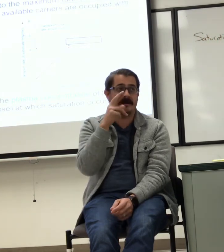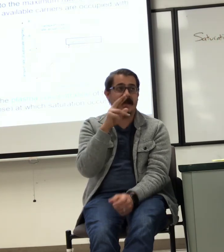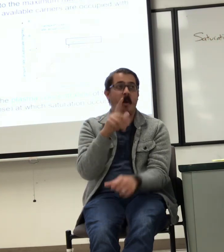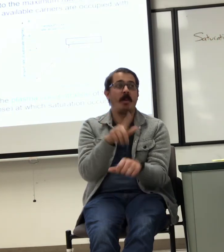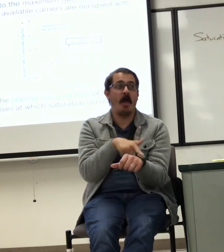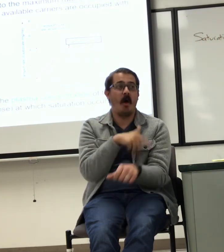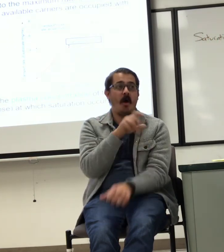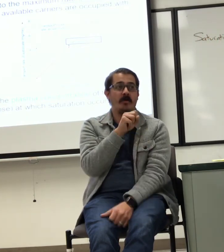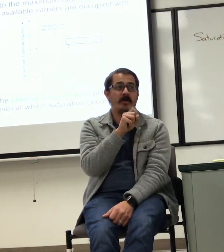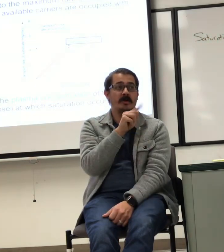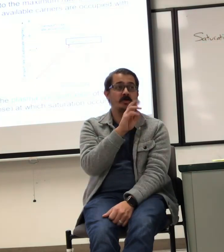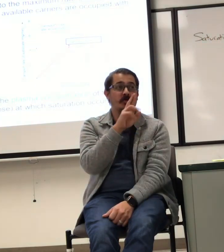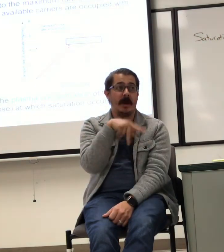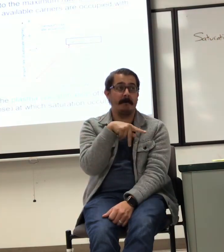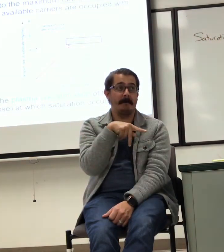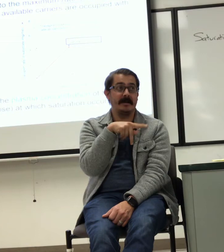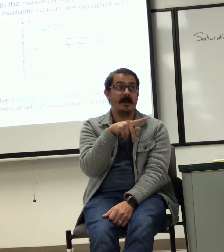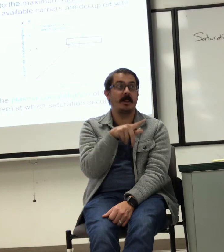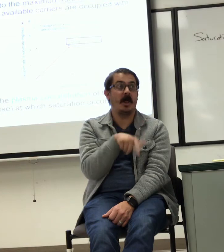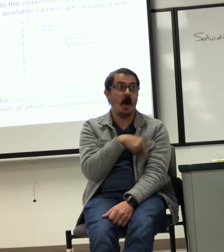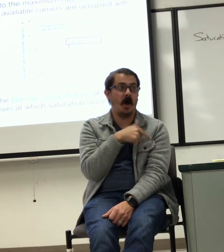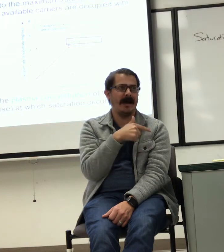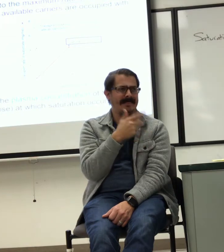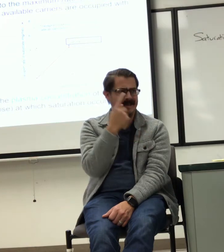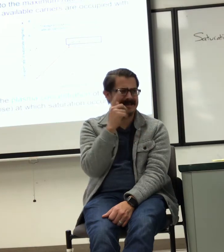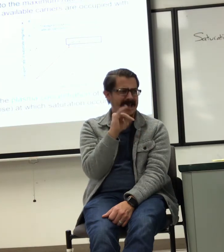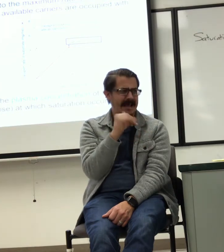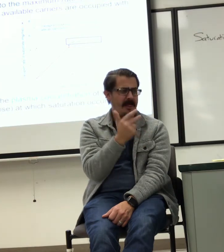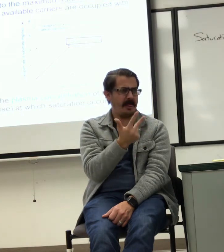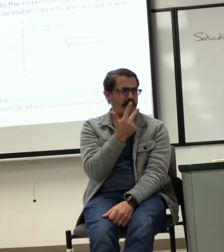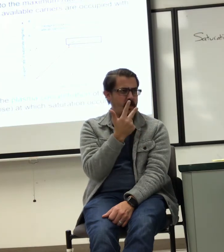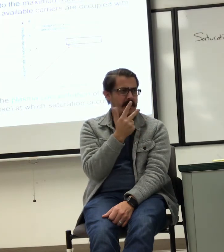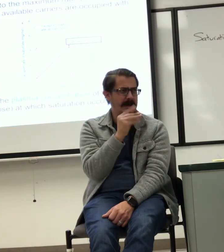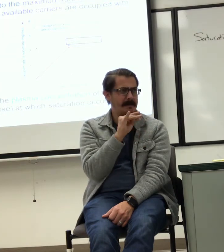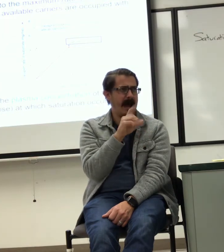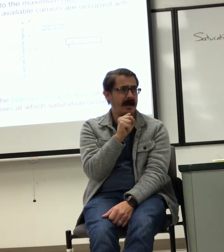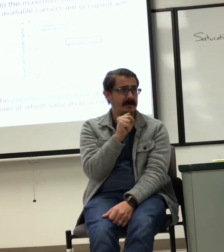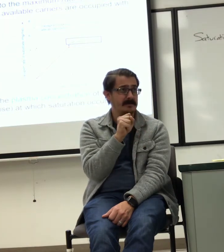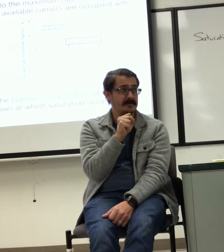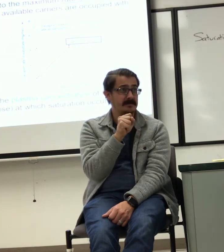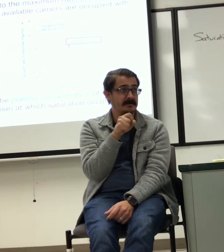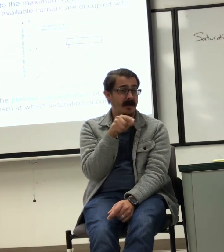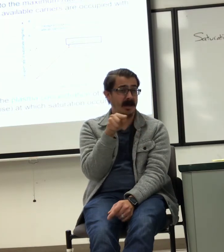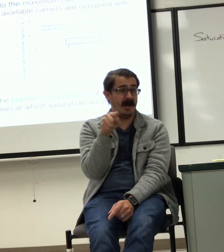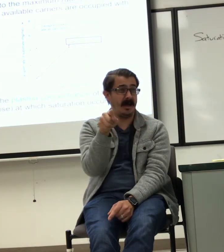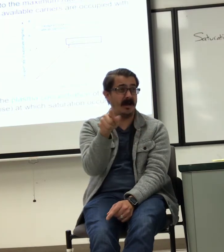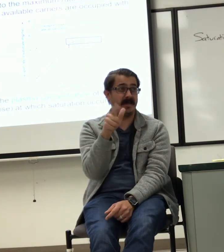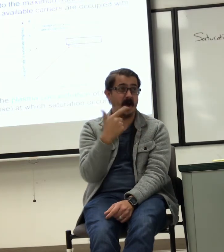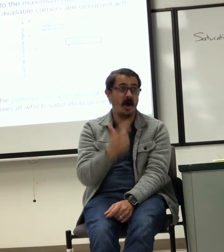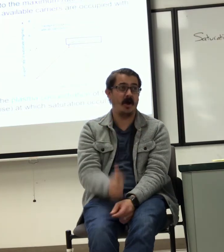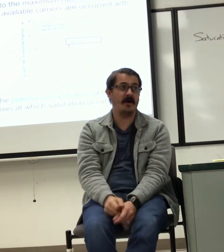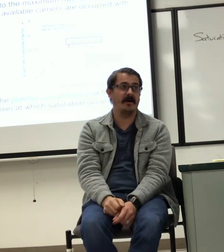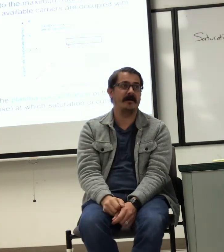That's when you max out. Okay, all the carriers are used and they're all working at their max rate.